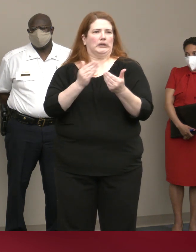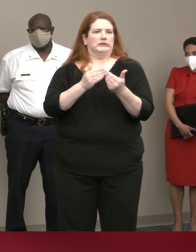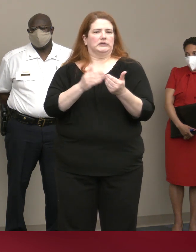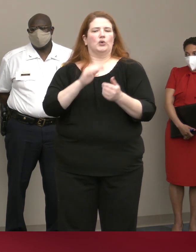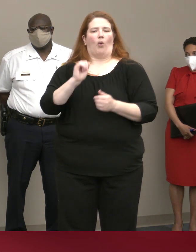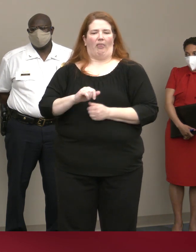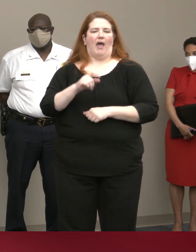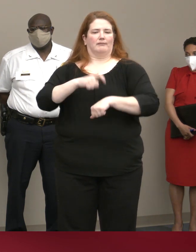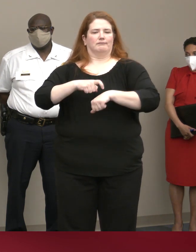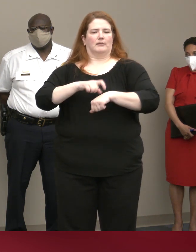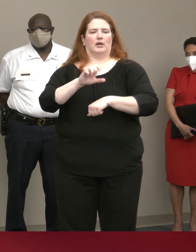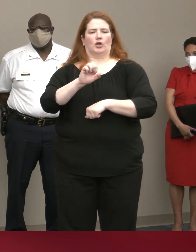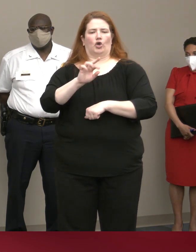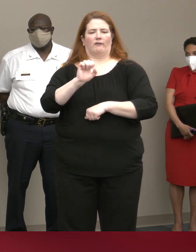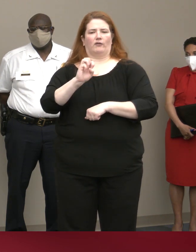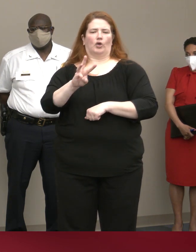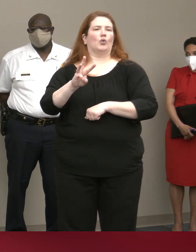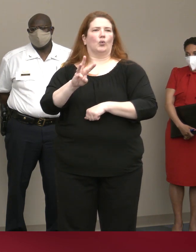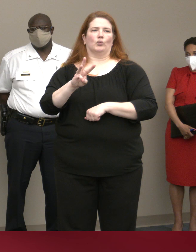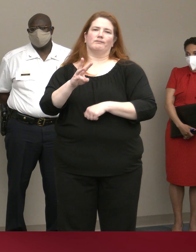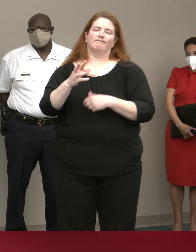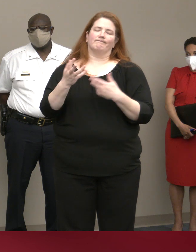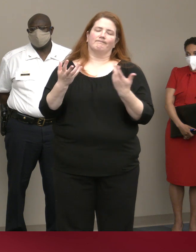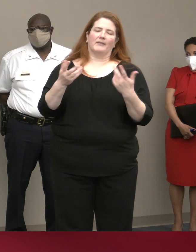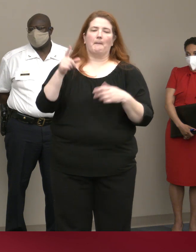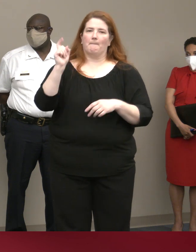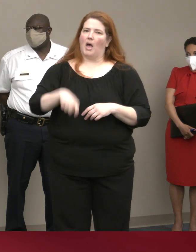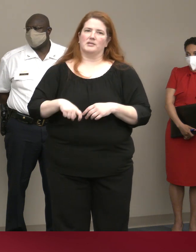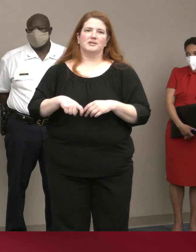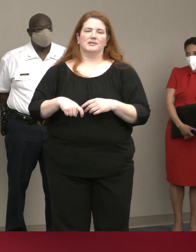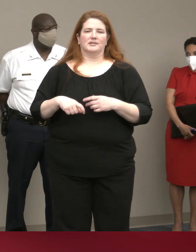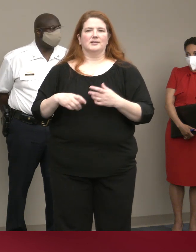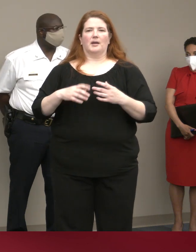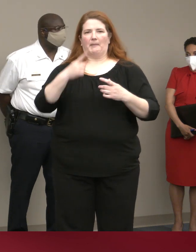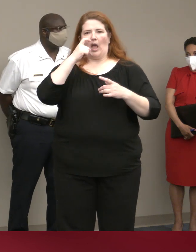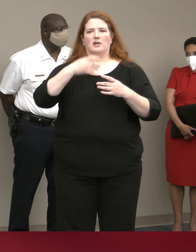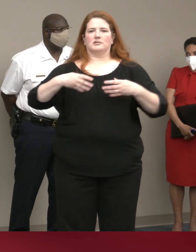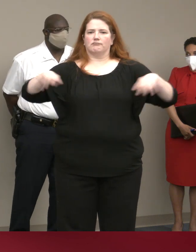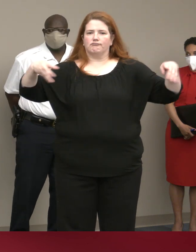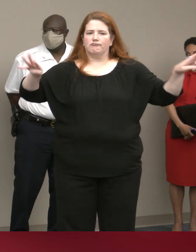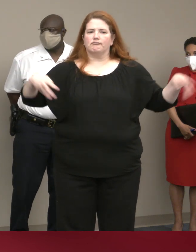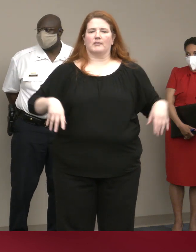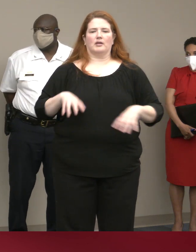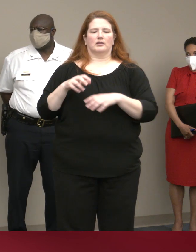a means to that end. There are a few exceptions to the curfew, people going to and from work,